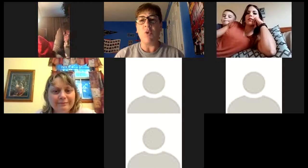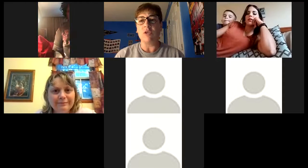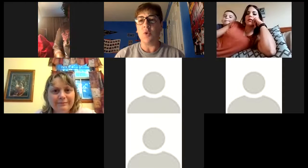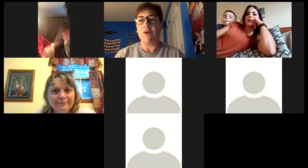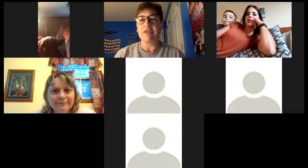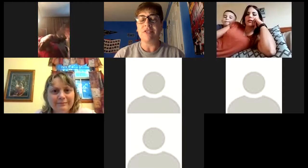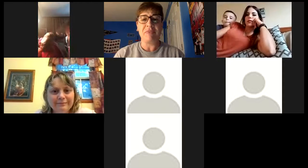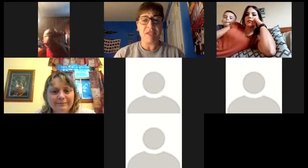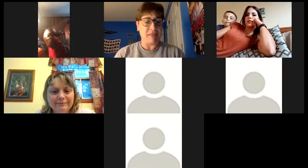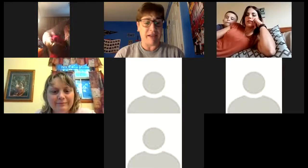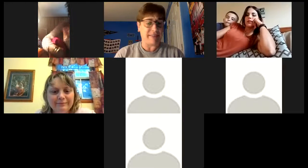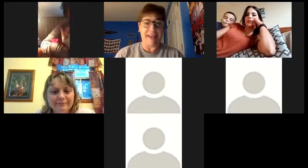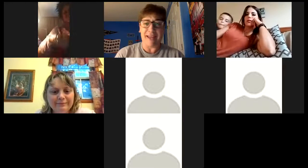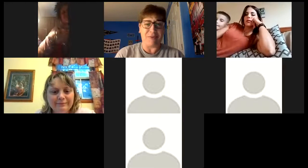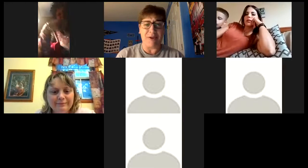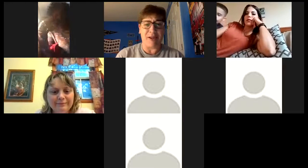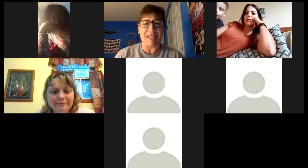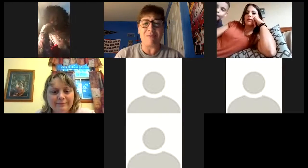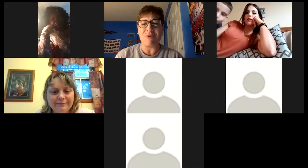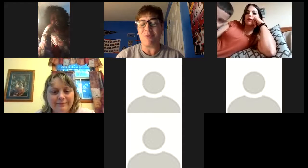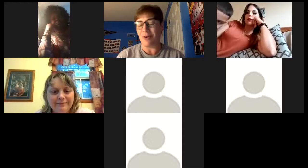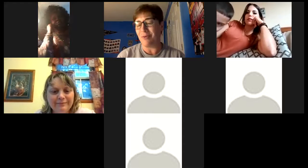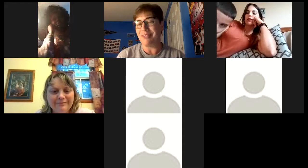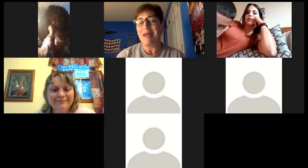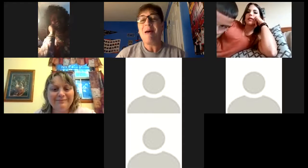like forlorn or something like that. I don't know. I